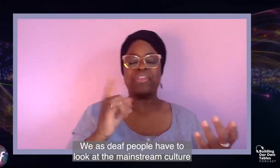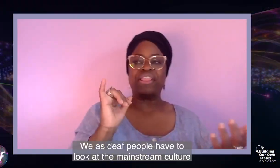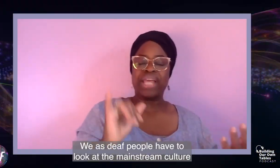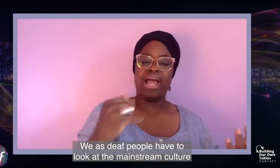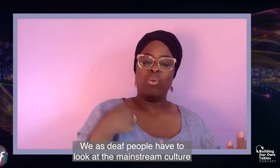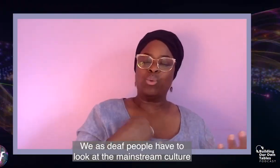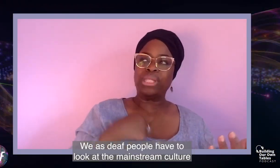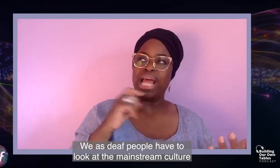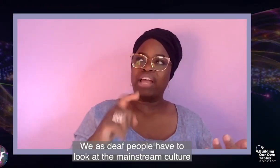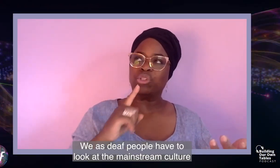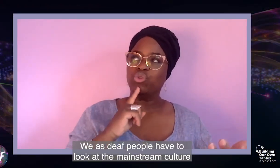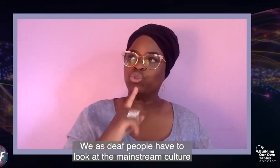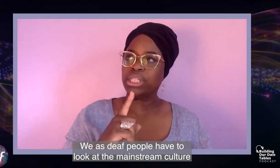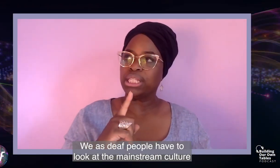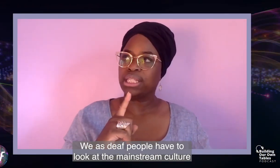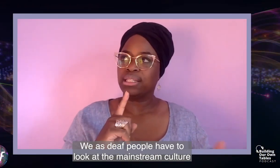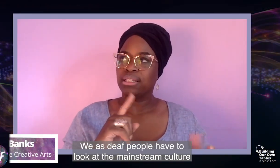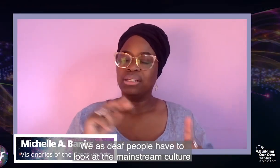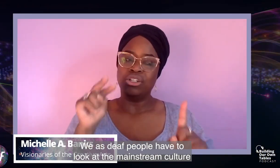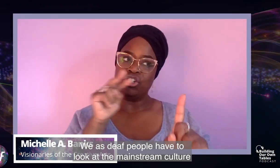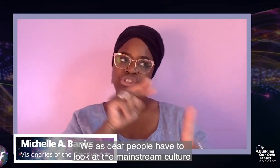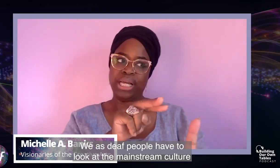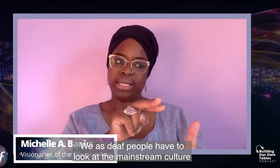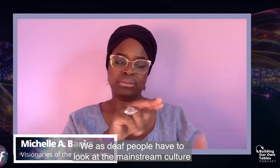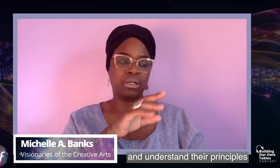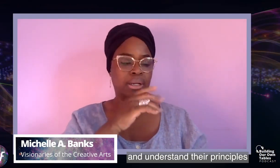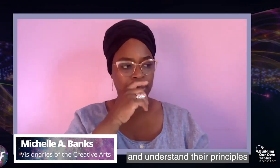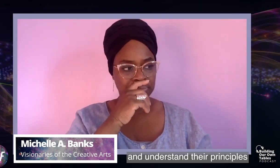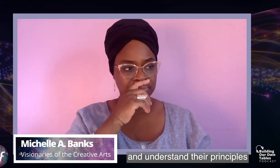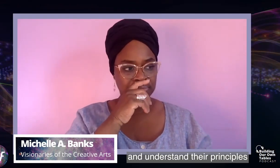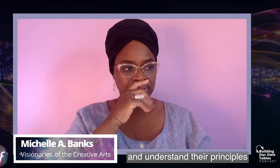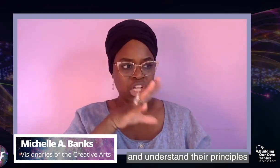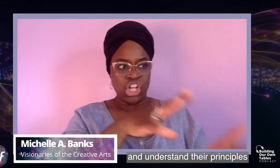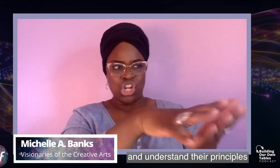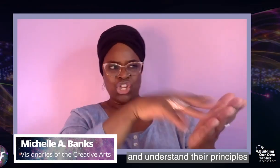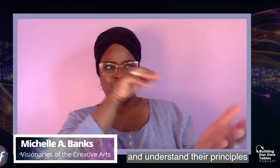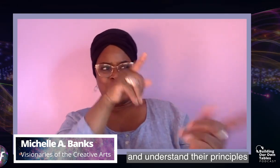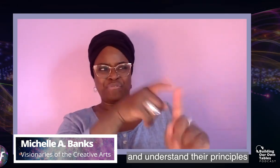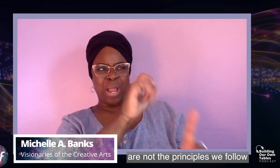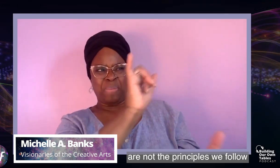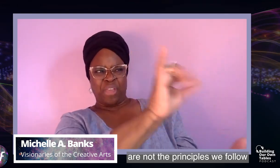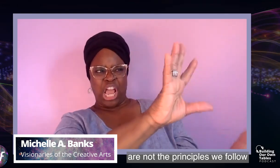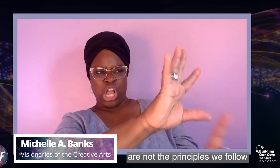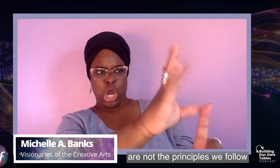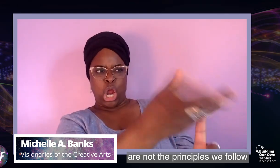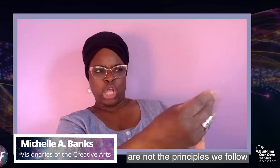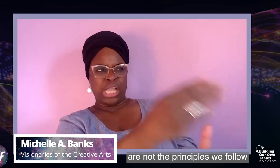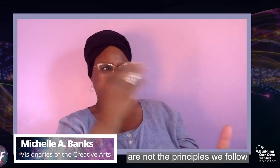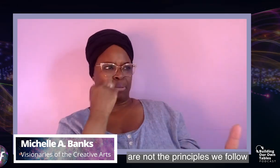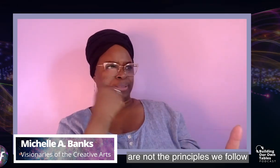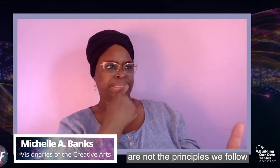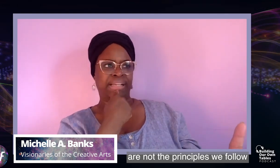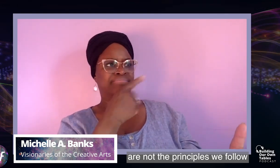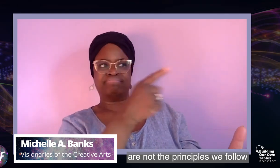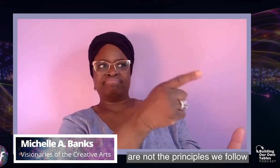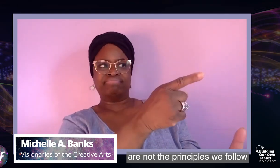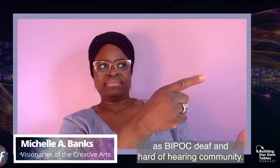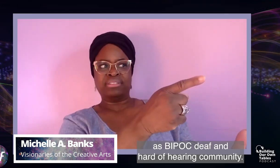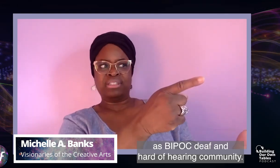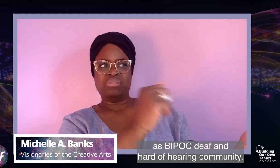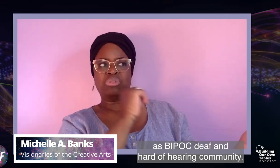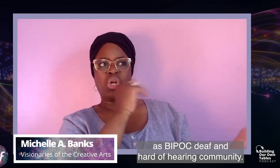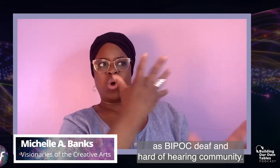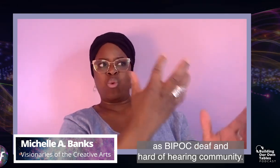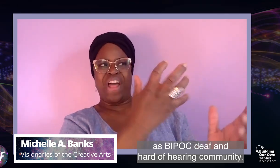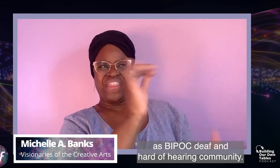We as deaf people have to look at the mainstream culture and understand their principles are not the principles we follow